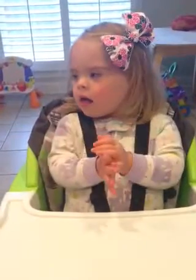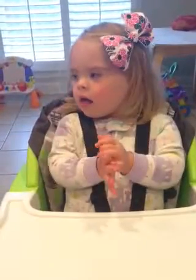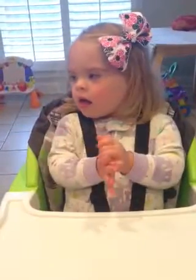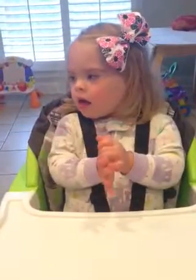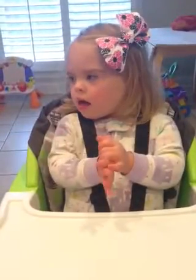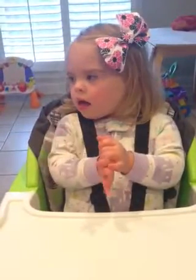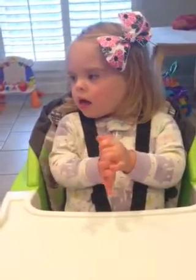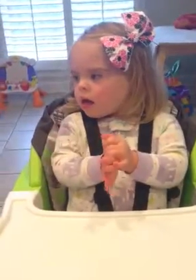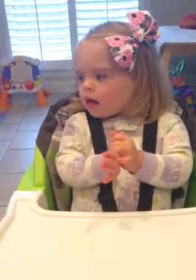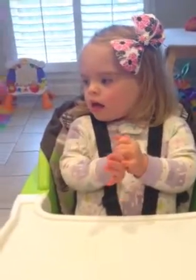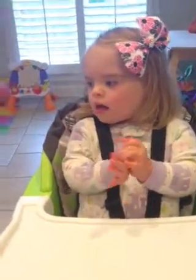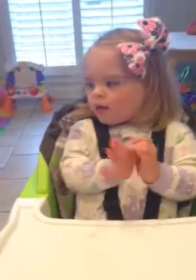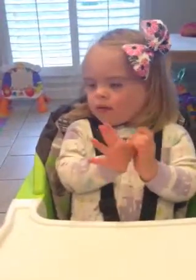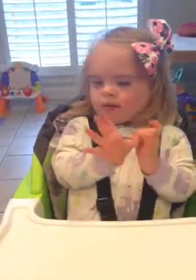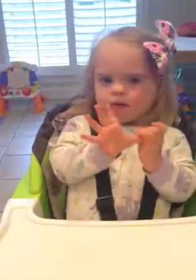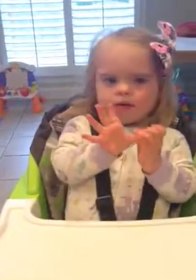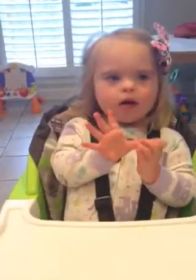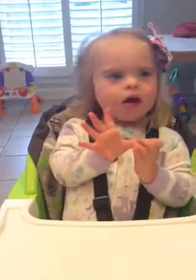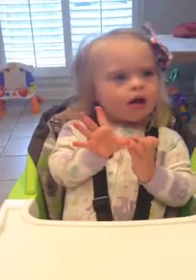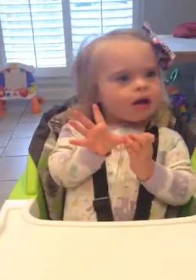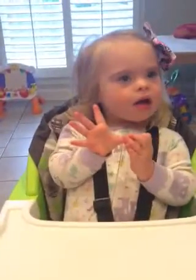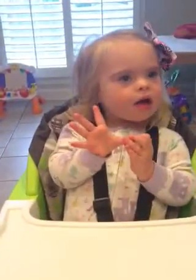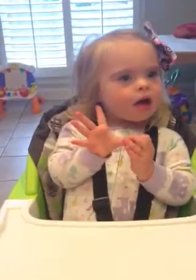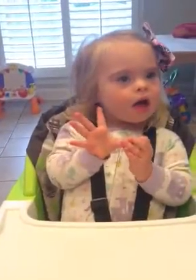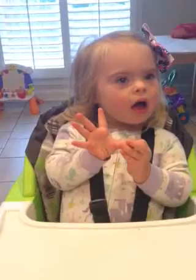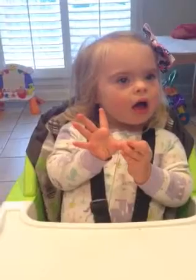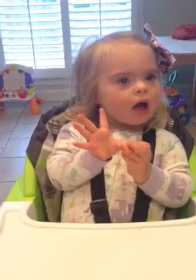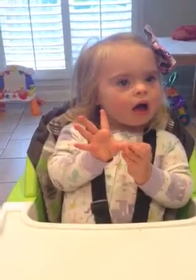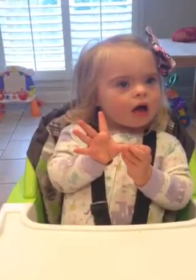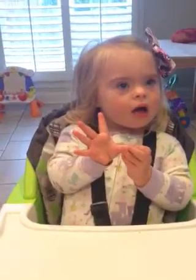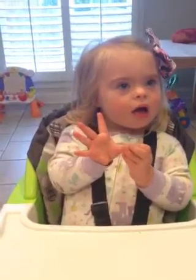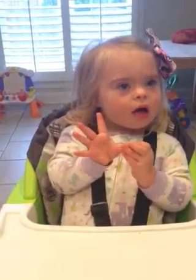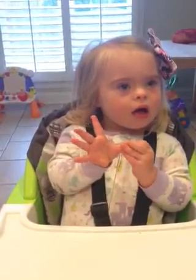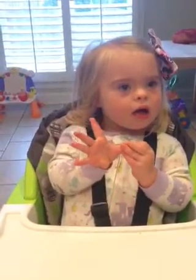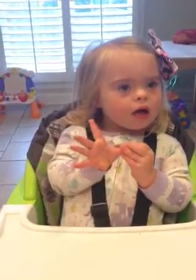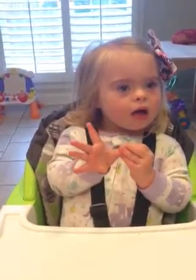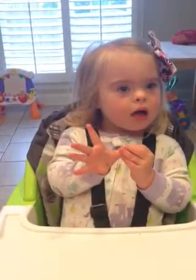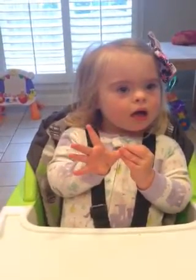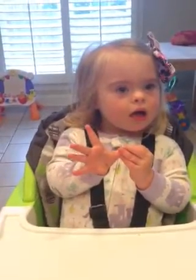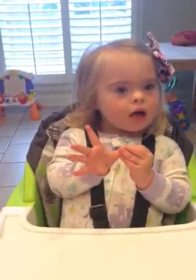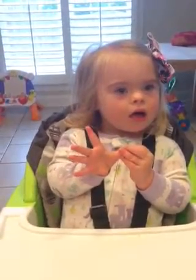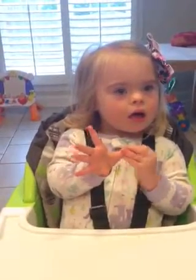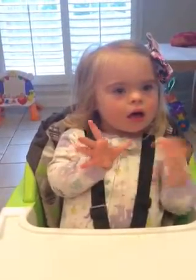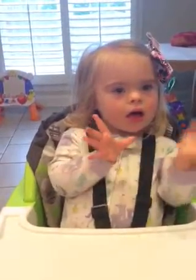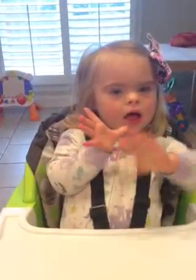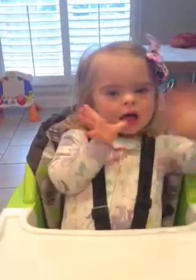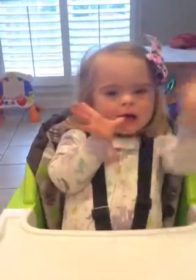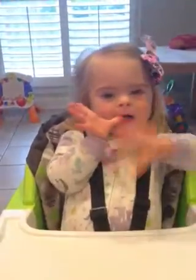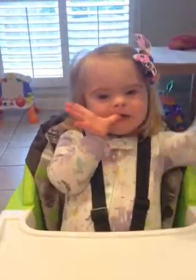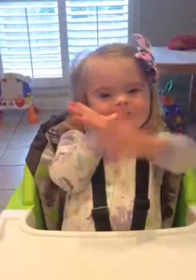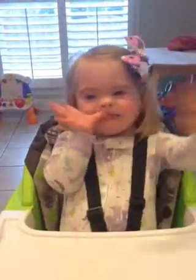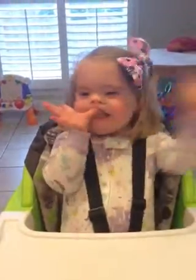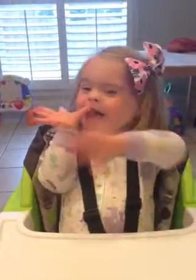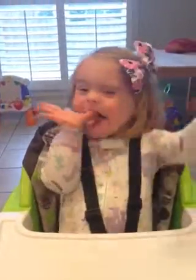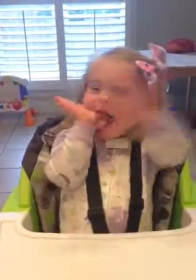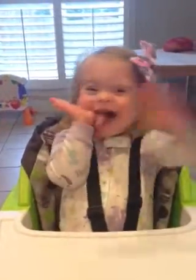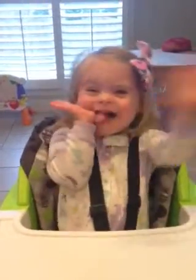Good. And then when mommy and daddy say bye-bye to you, where do they go? They go to work.